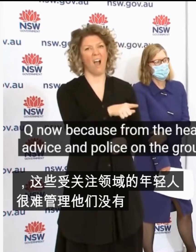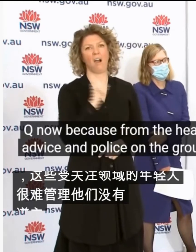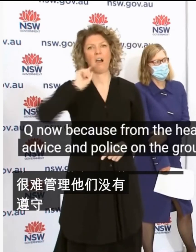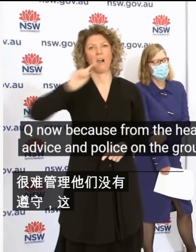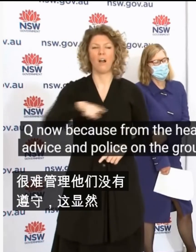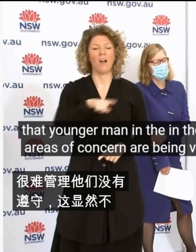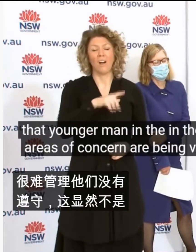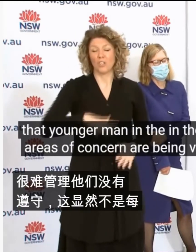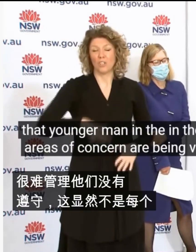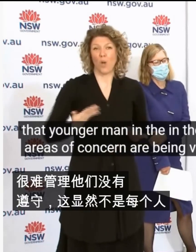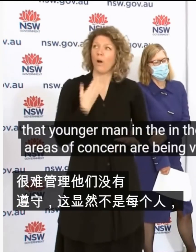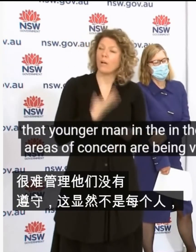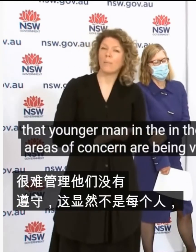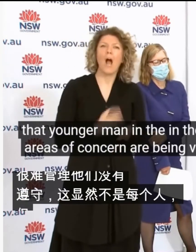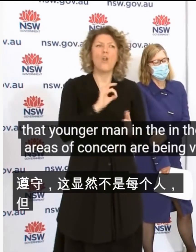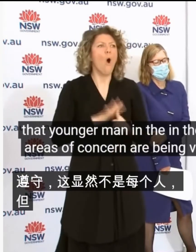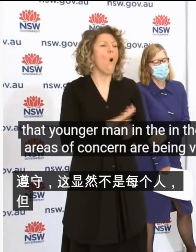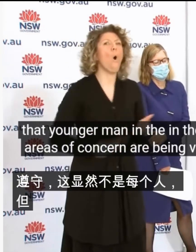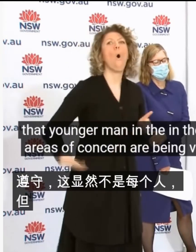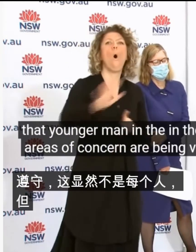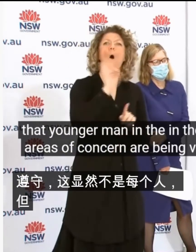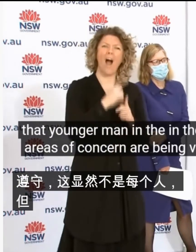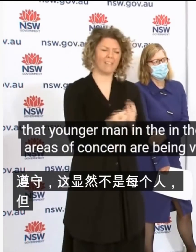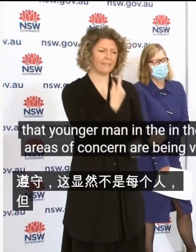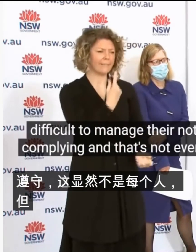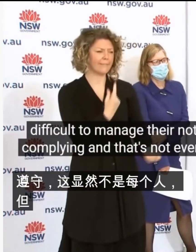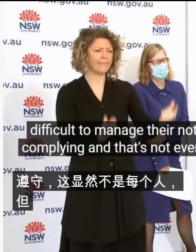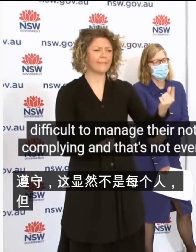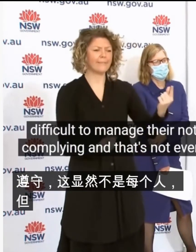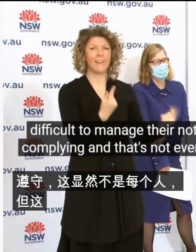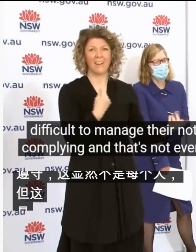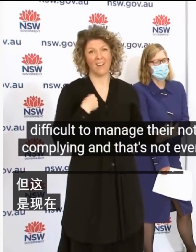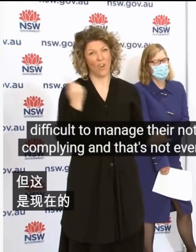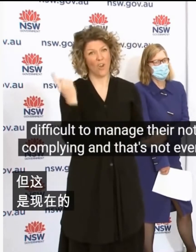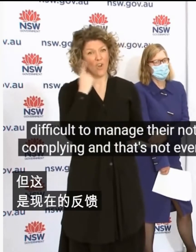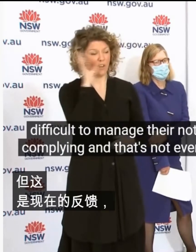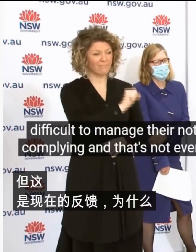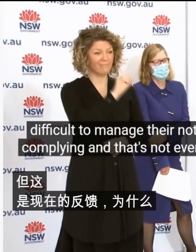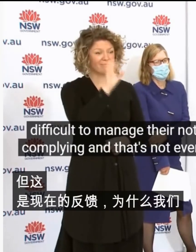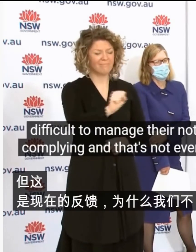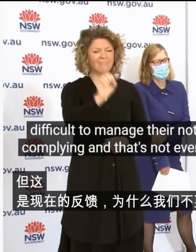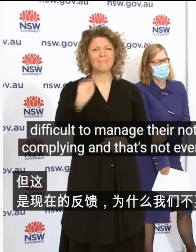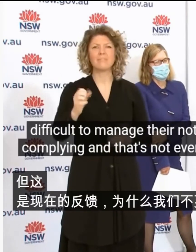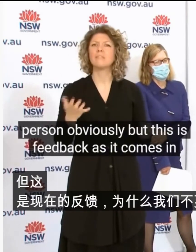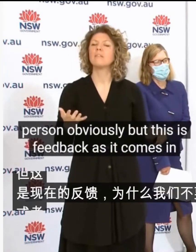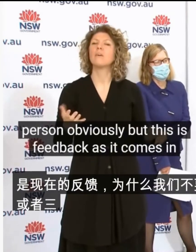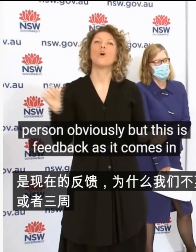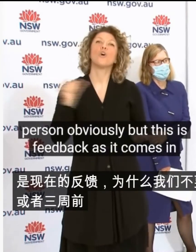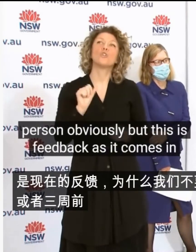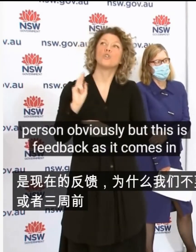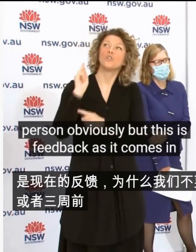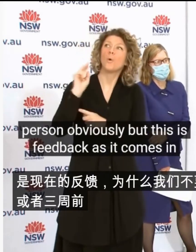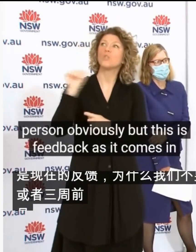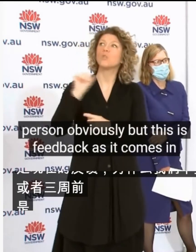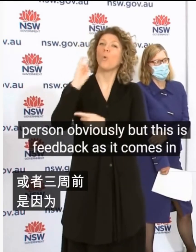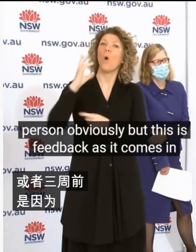manage. They're not complying. Now, that's not every person, obviously, but this is feedback as it comes in. Now, why didn't we ask for 2 or 3